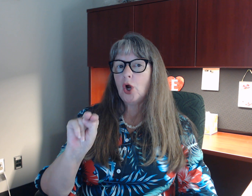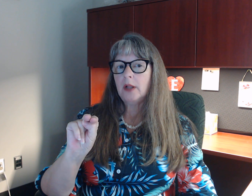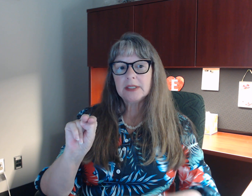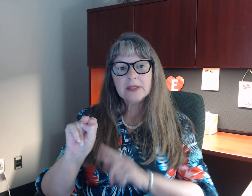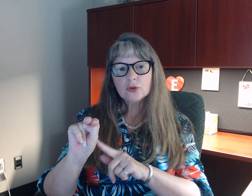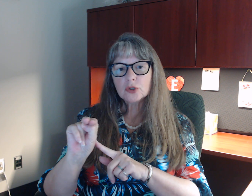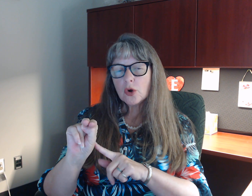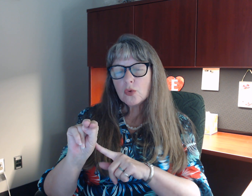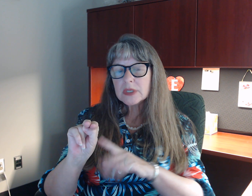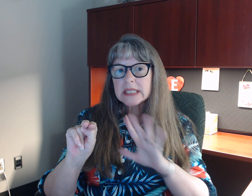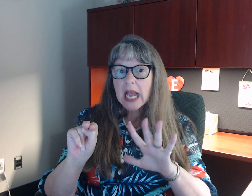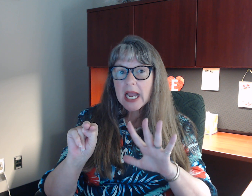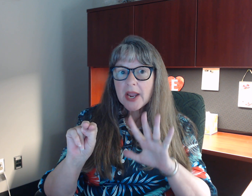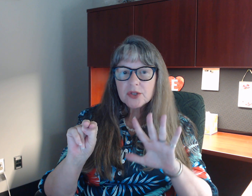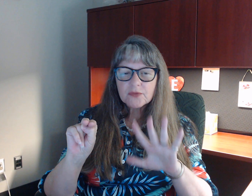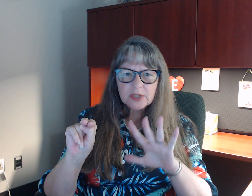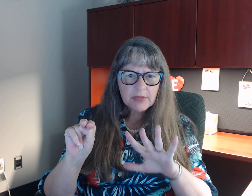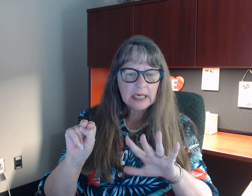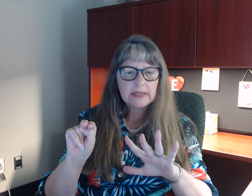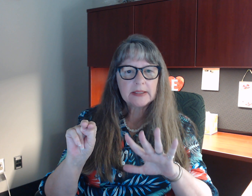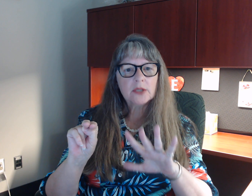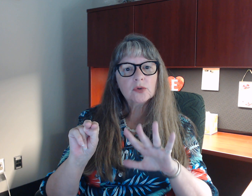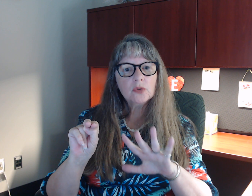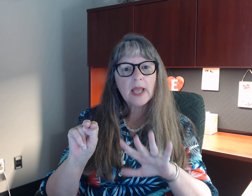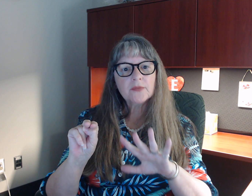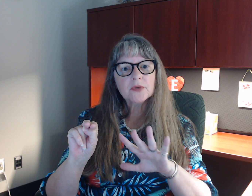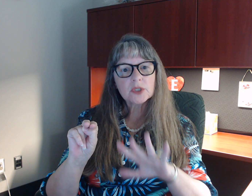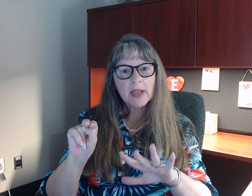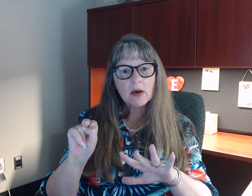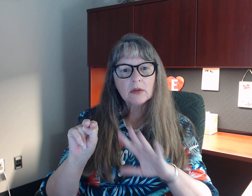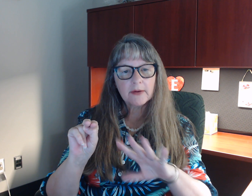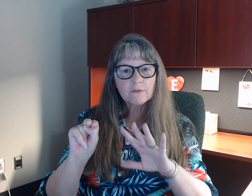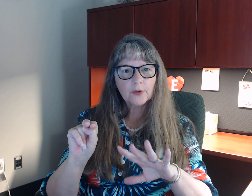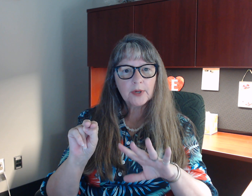See, there's no signs for something like that, so you would have to spell like Freon.